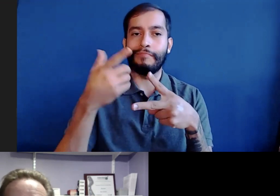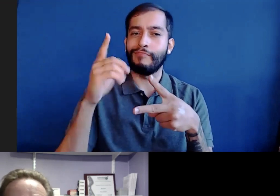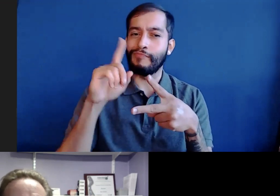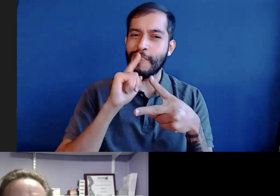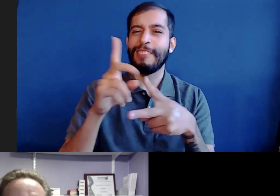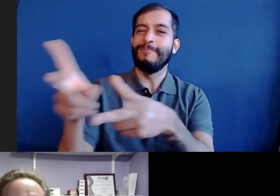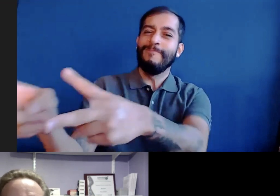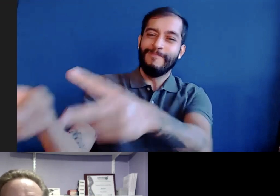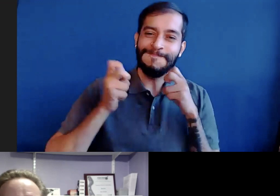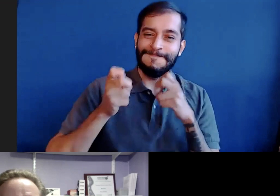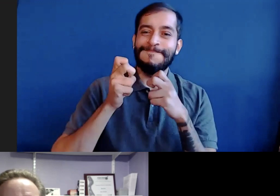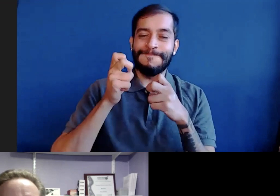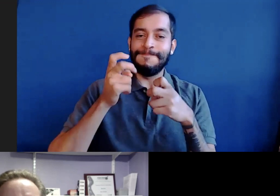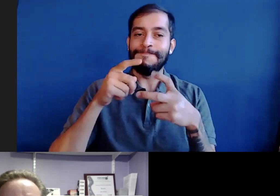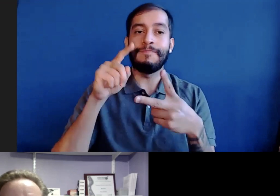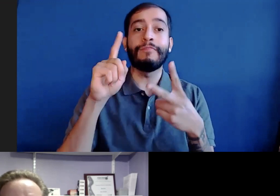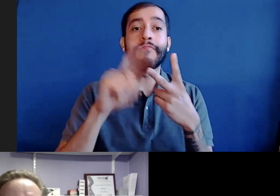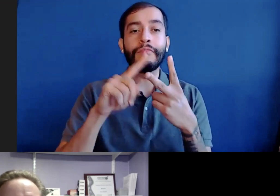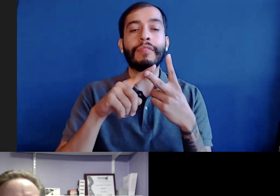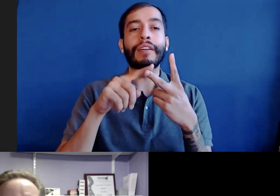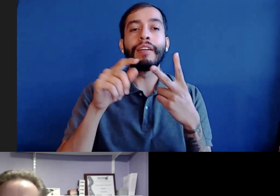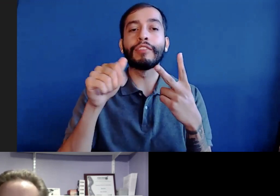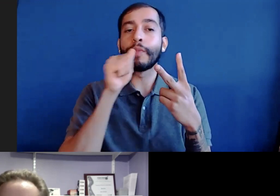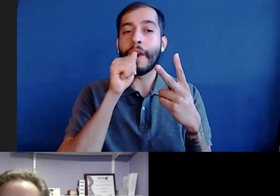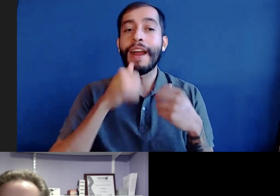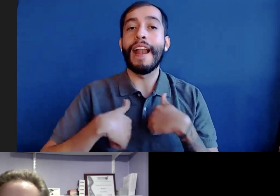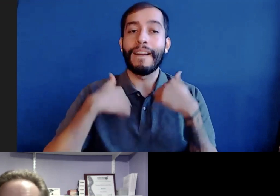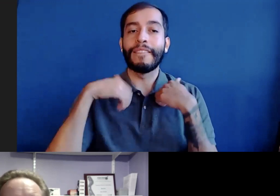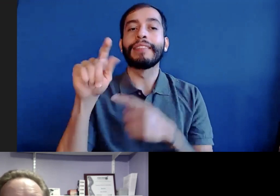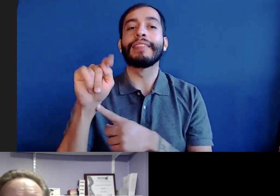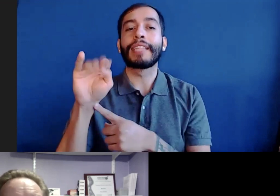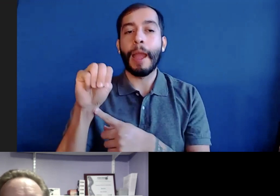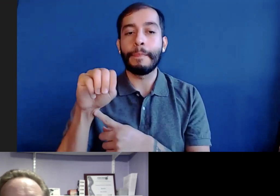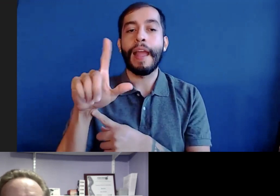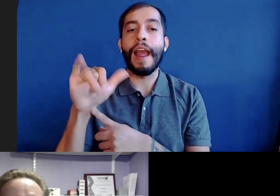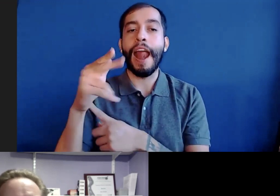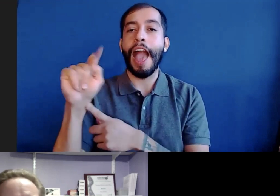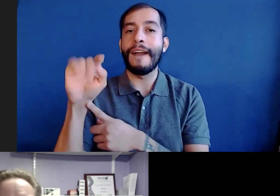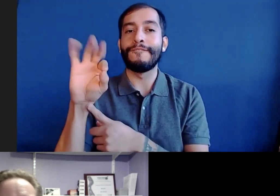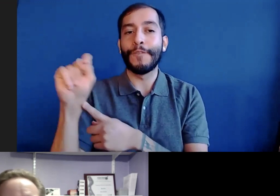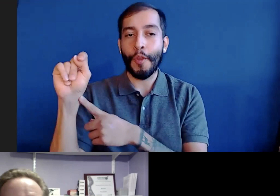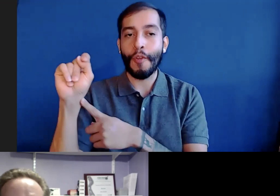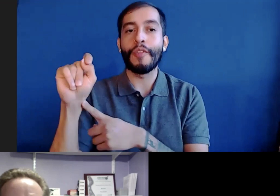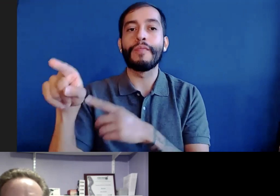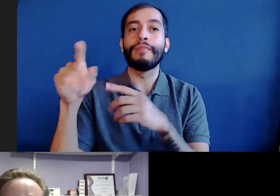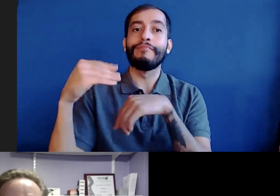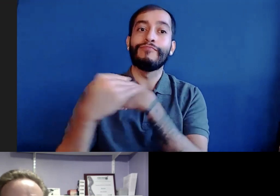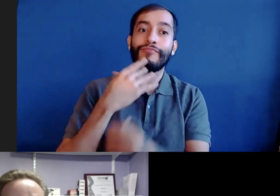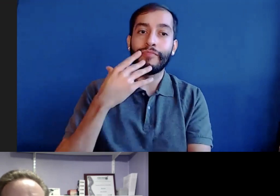Lightfoot, which we feel is quite influenced, you know, by some of his stories. So we've got a third one, which was just about to be